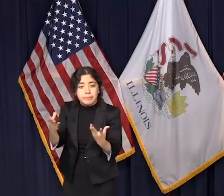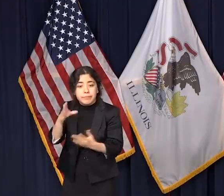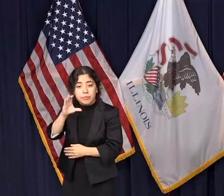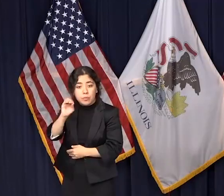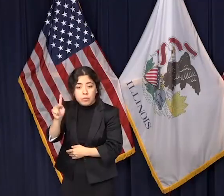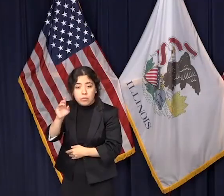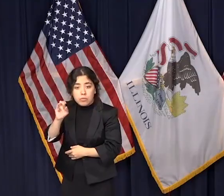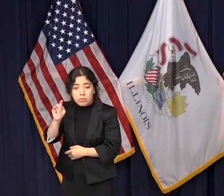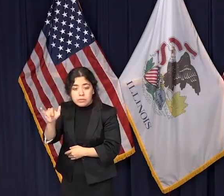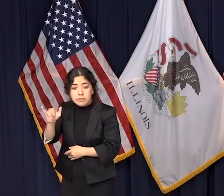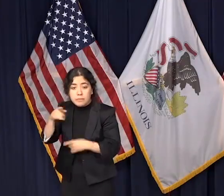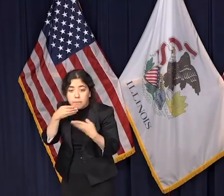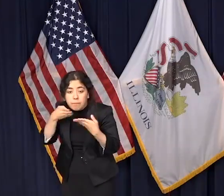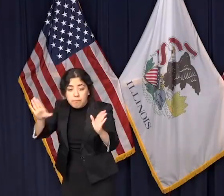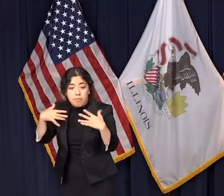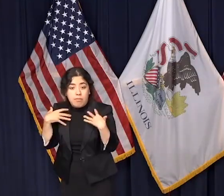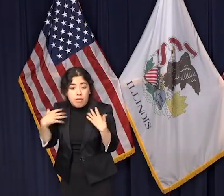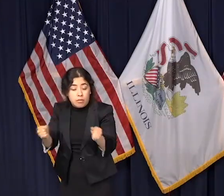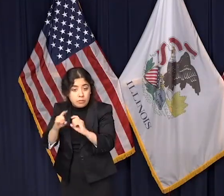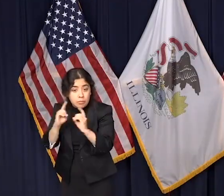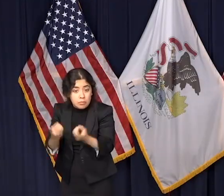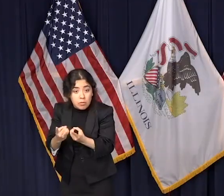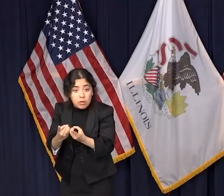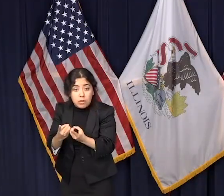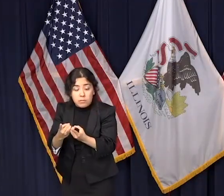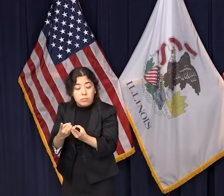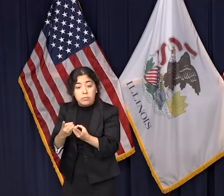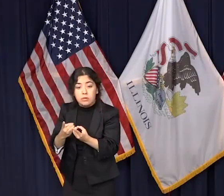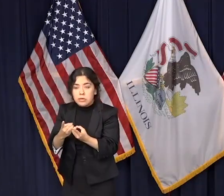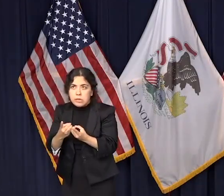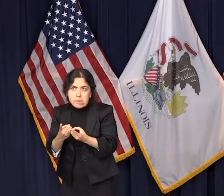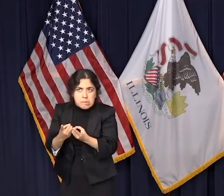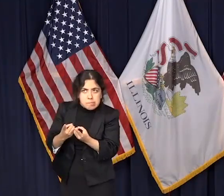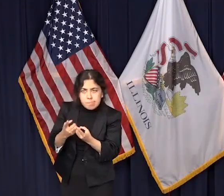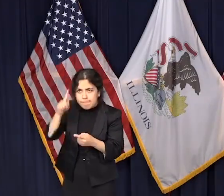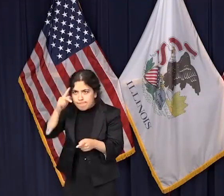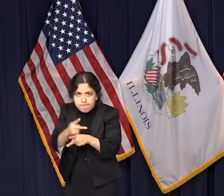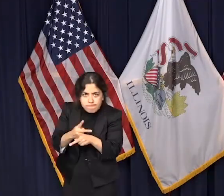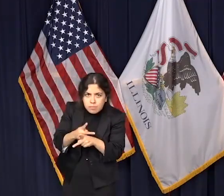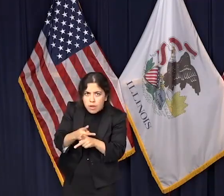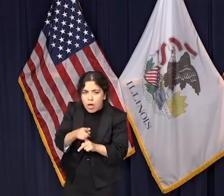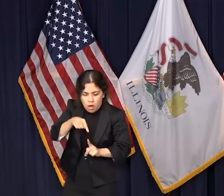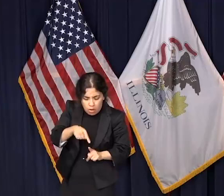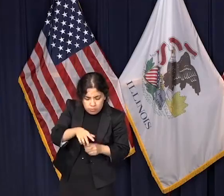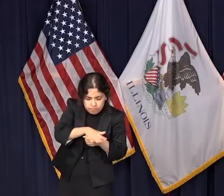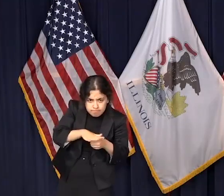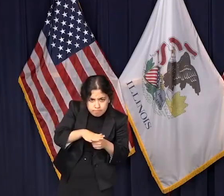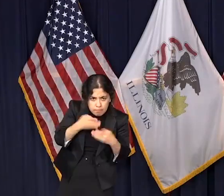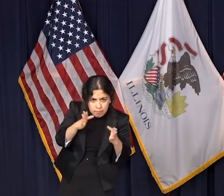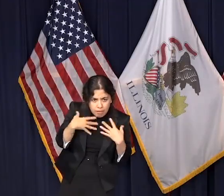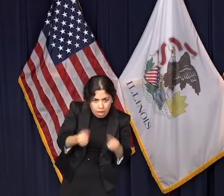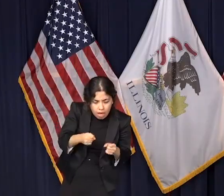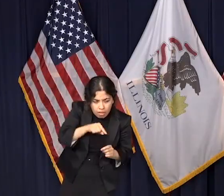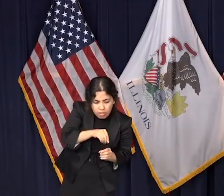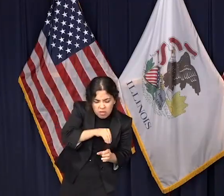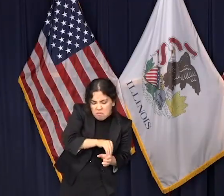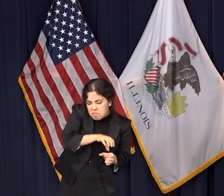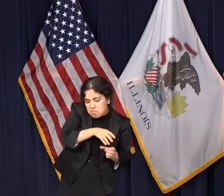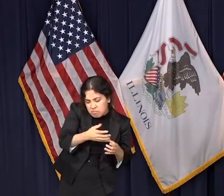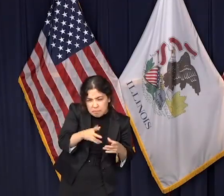other positions within their county public health department and moving them to contact tracing in order to beef up their